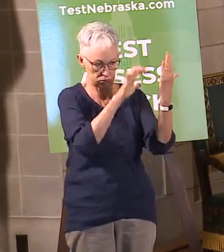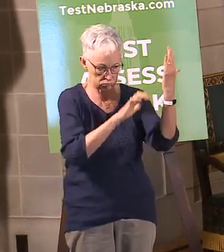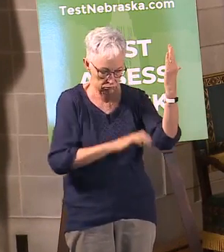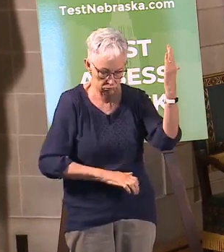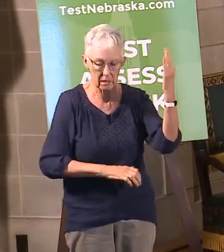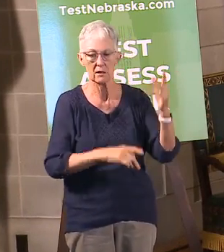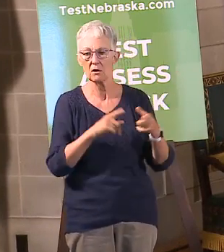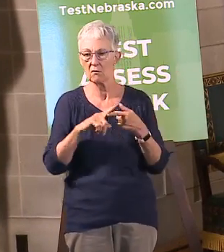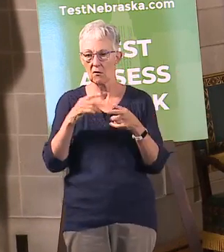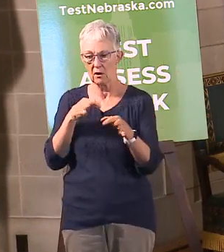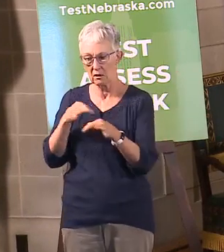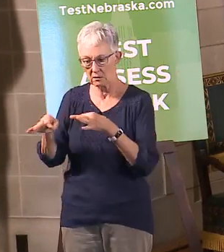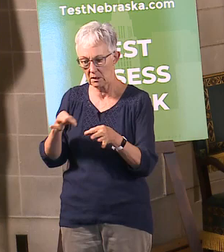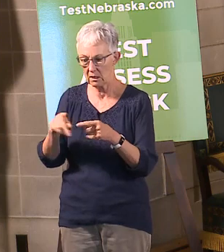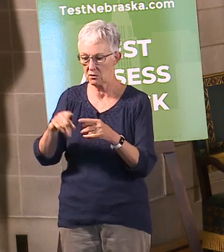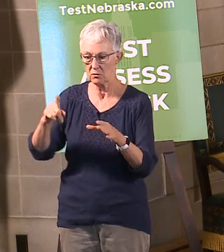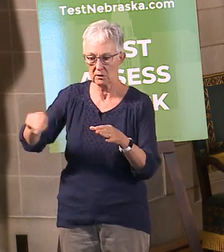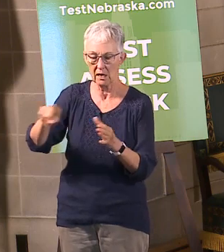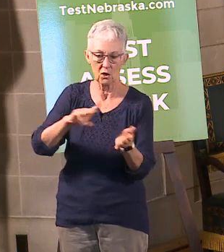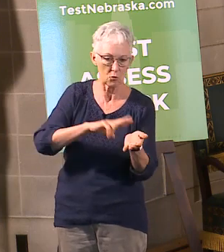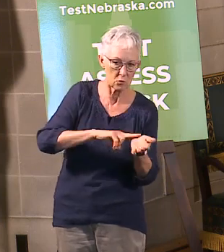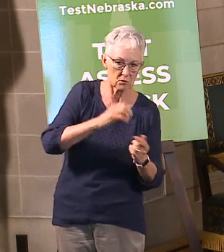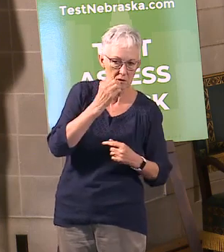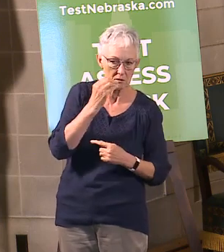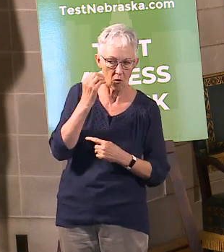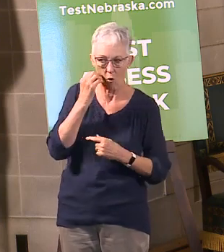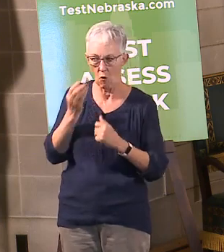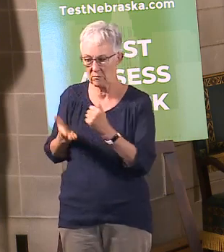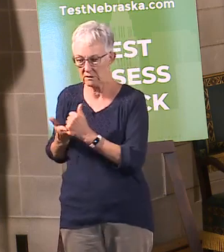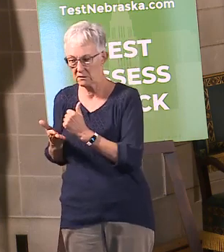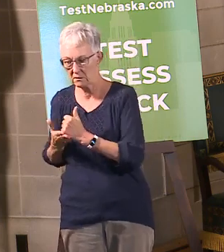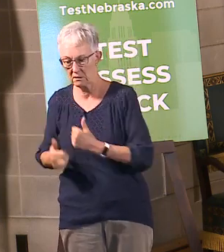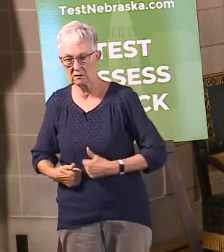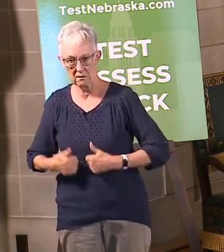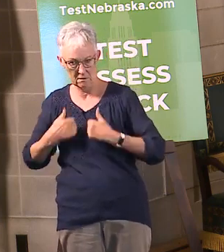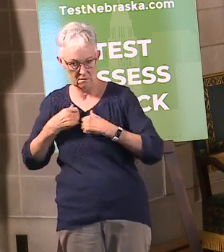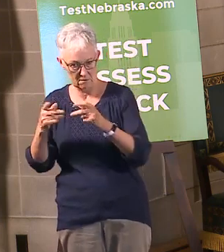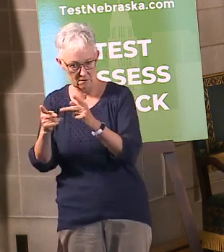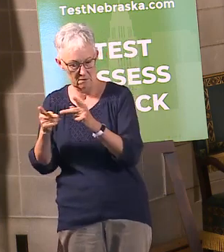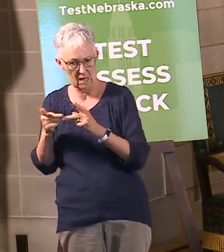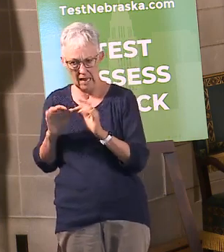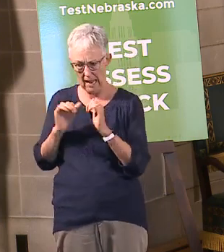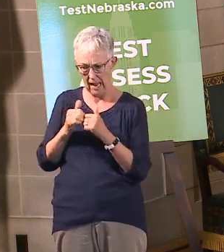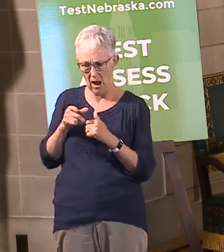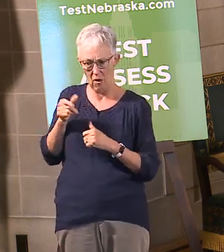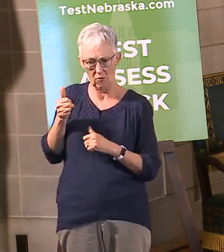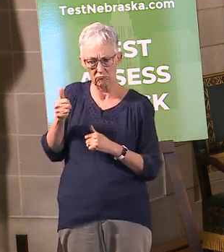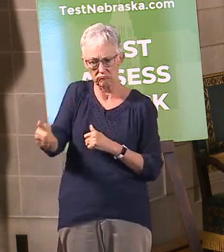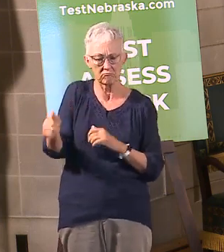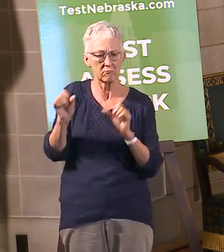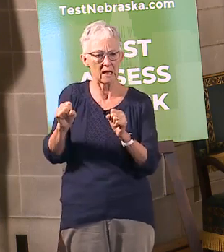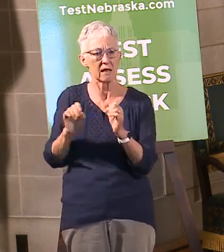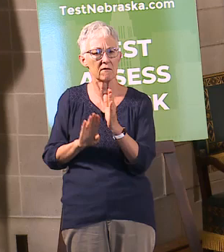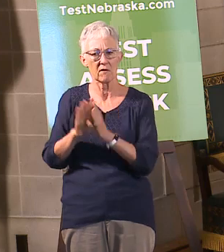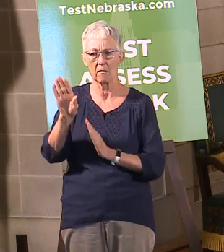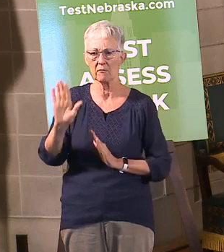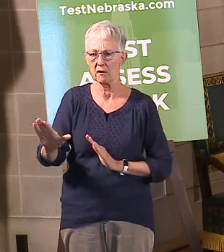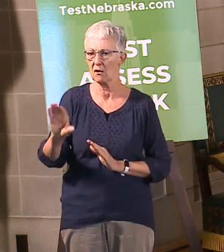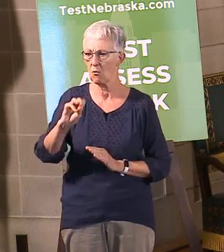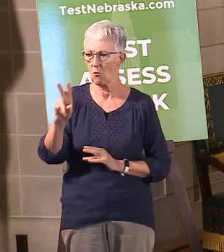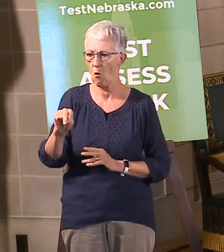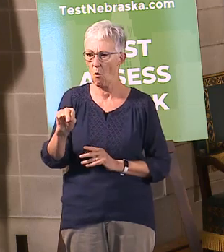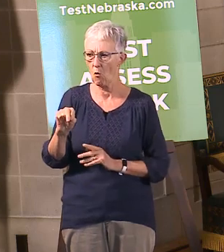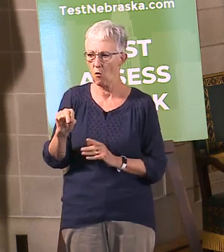and assisted living facilities in developing a comprehensive COVID-19 response plan.